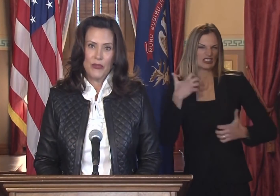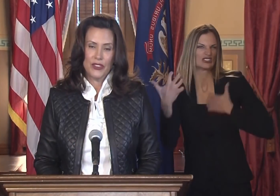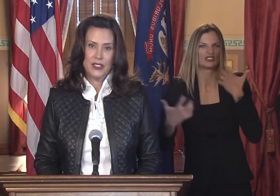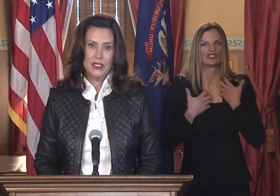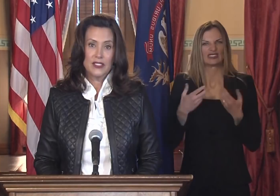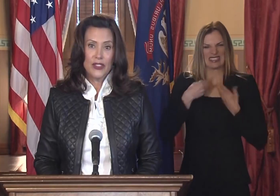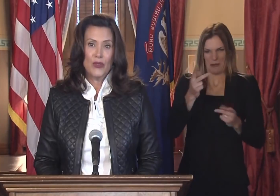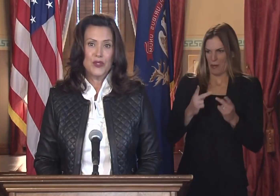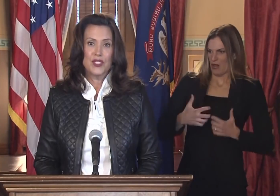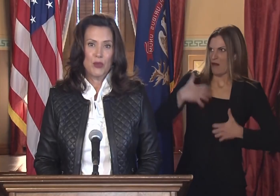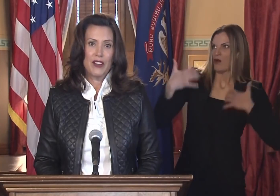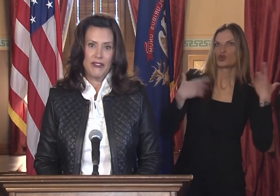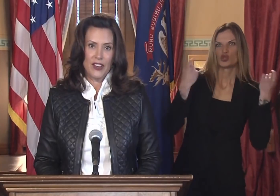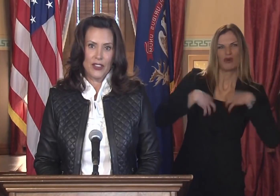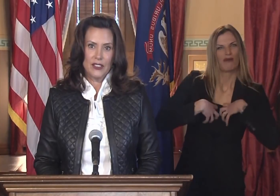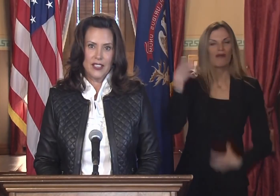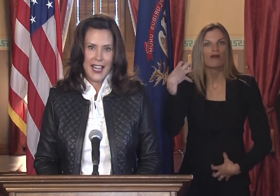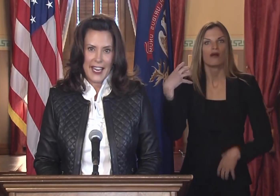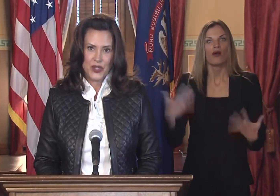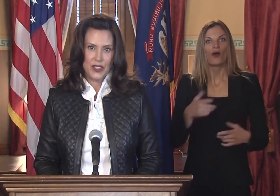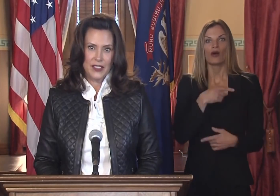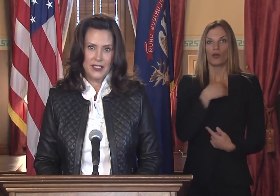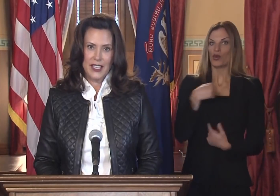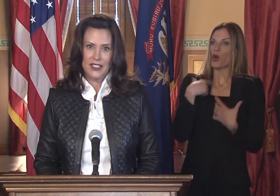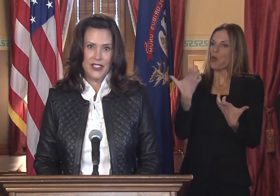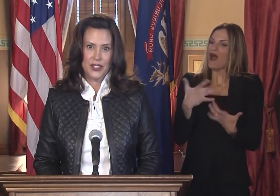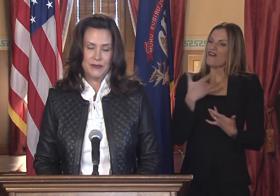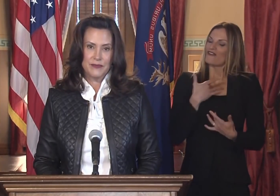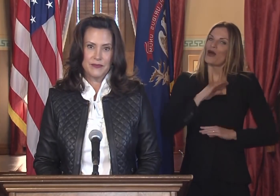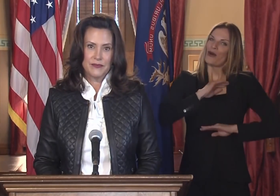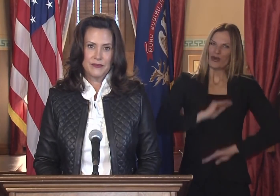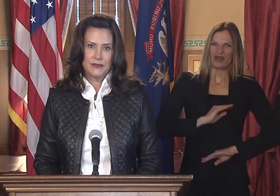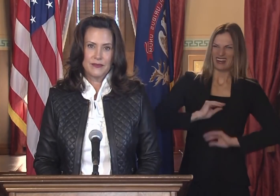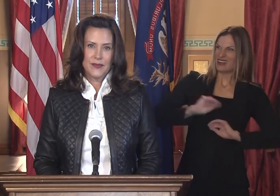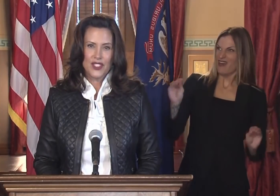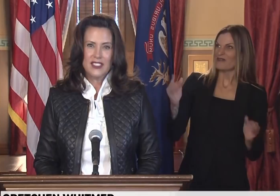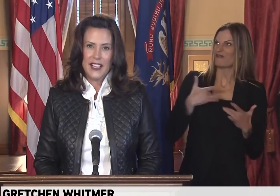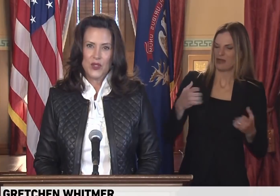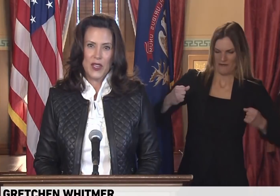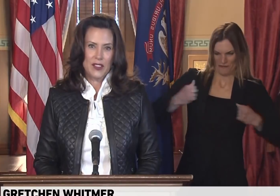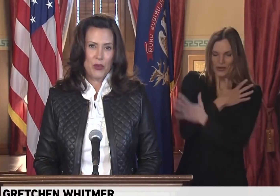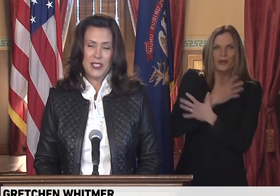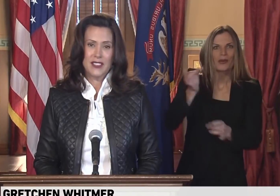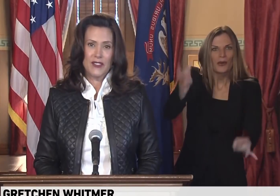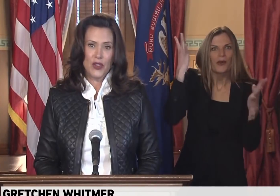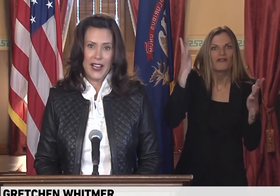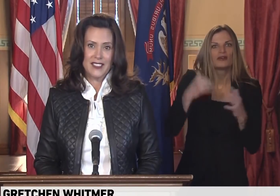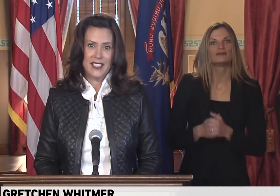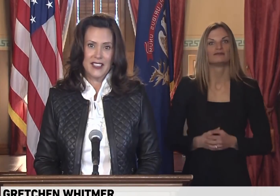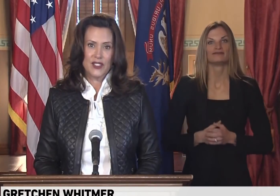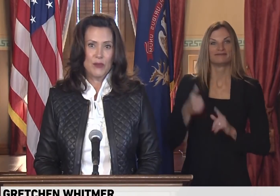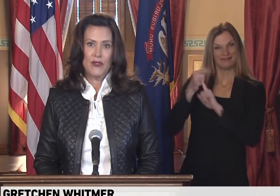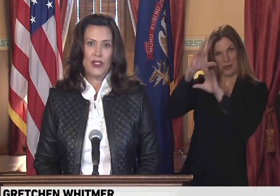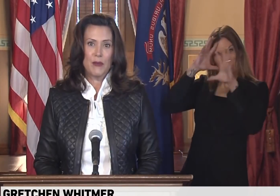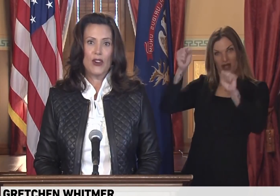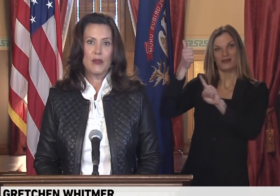keeping her family safe, but said the president's words encouraged actions like this. Just last week, the President of the United